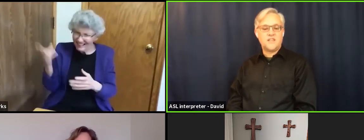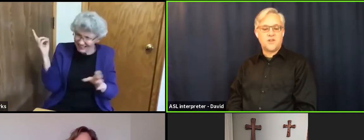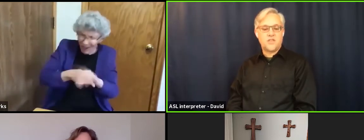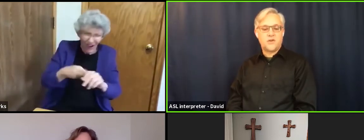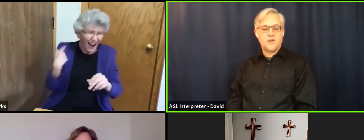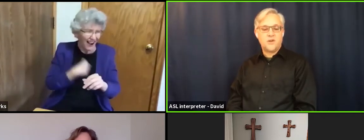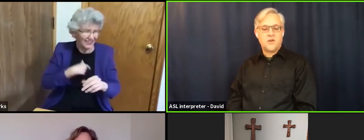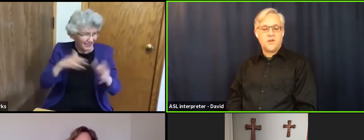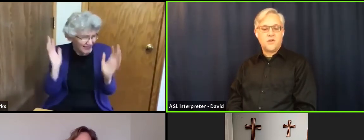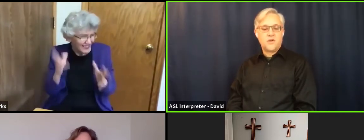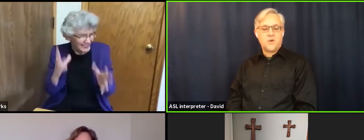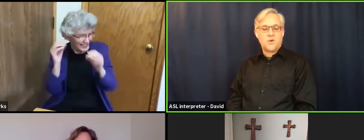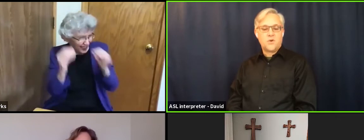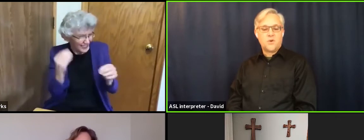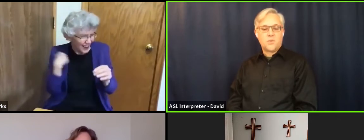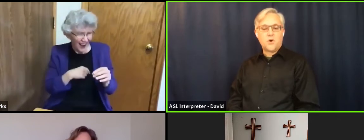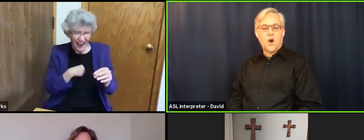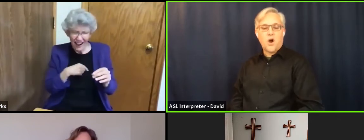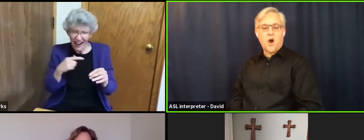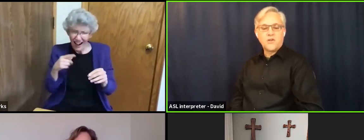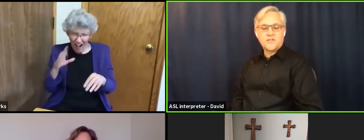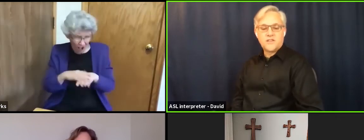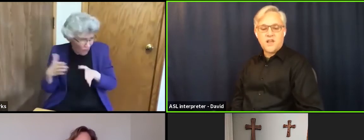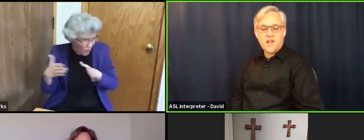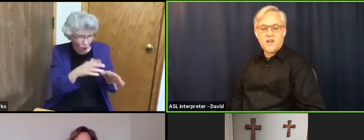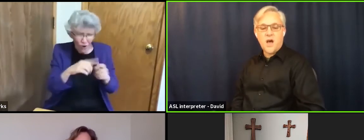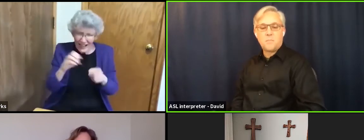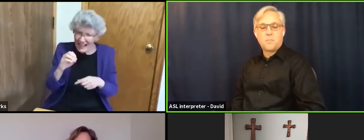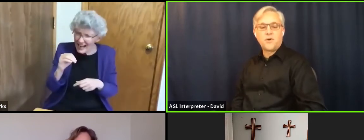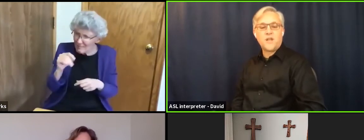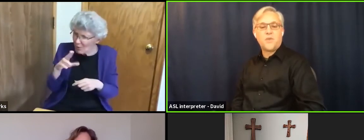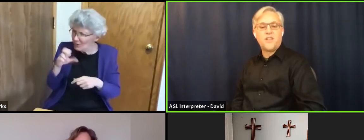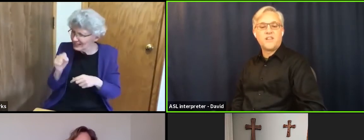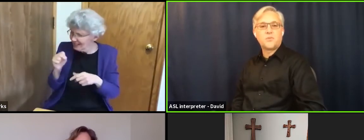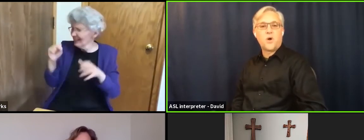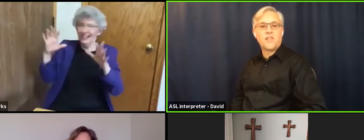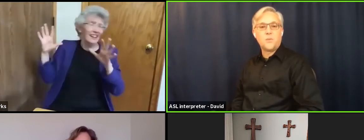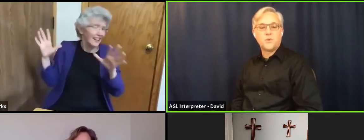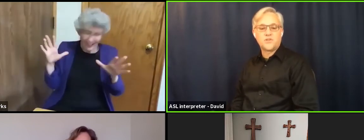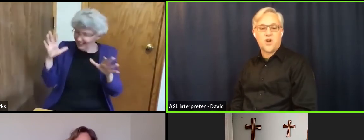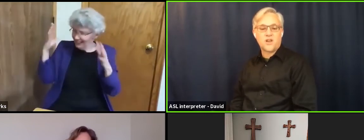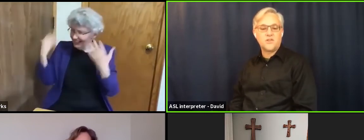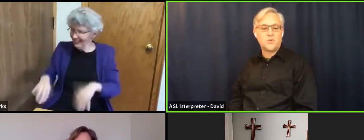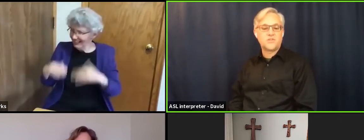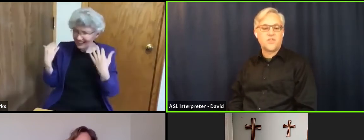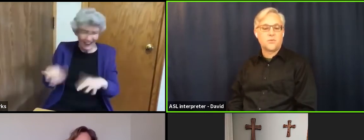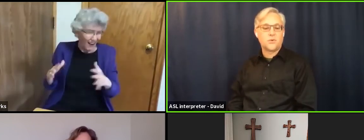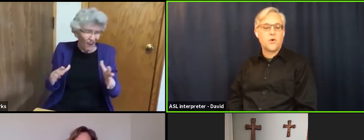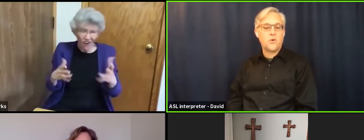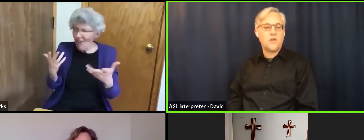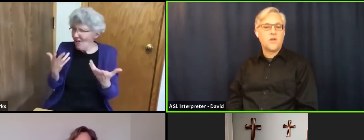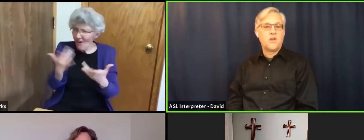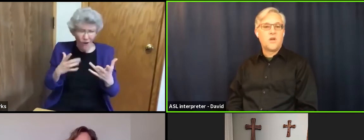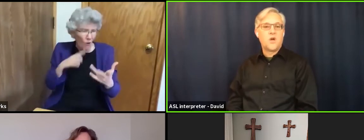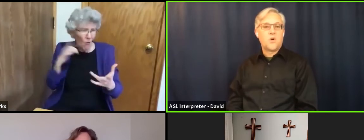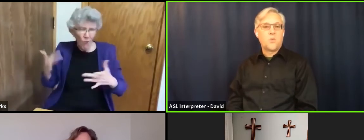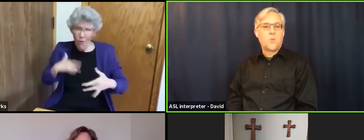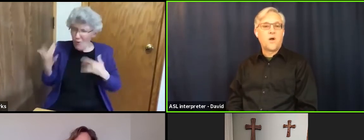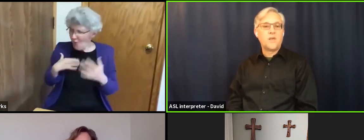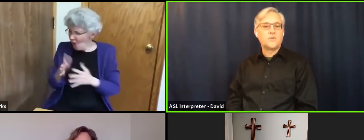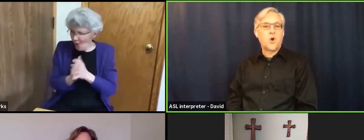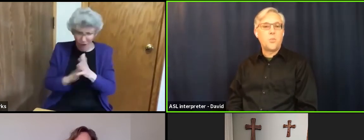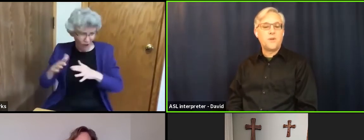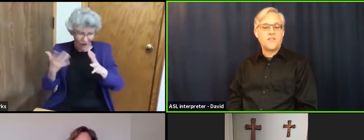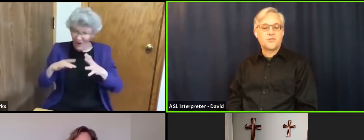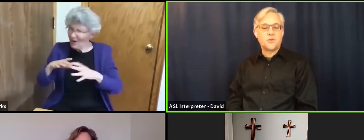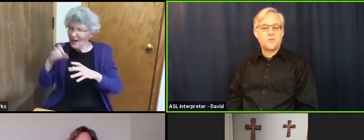said to each other, "Were our hearts not burning within us while he was talking to us on the road,